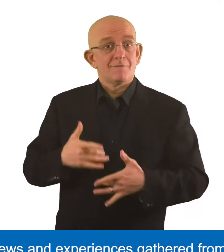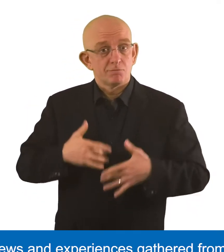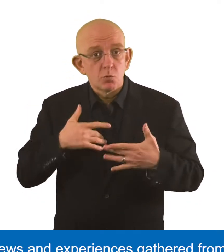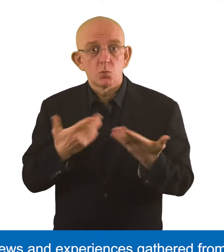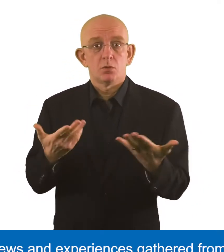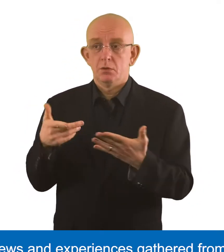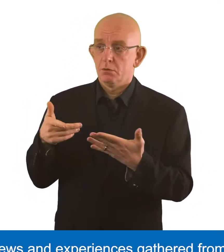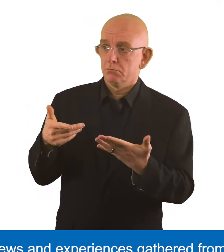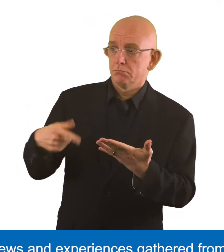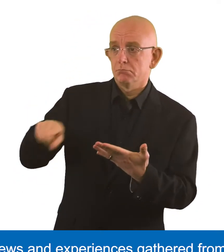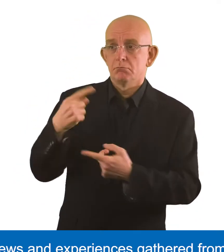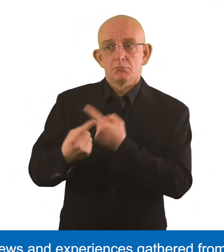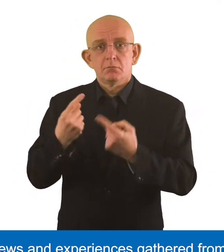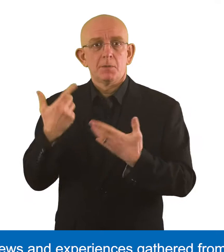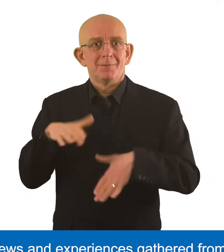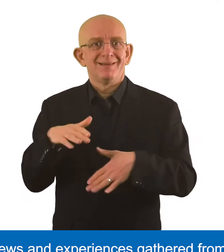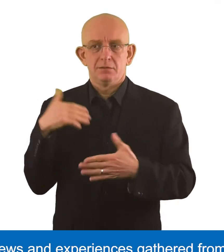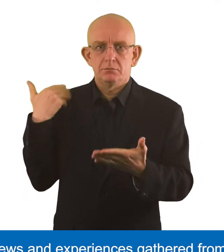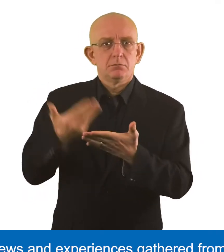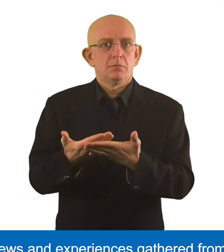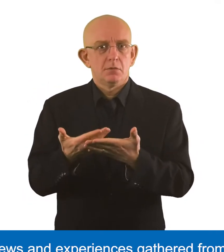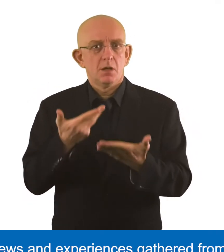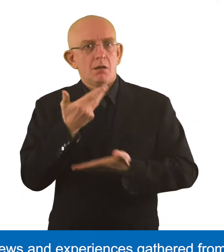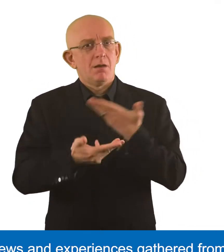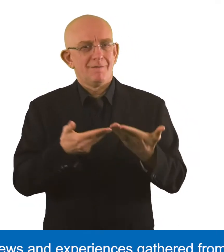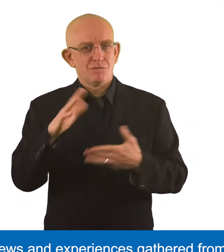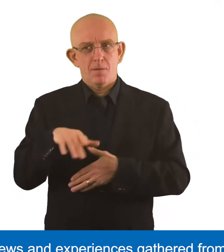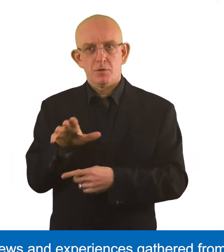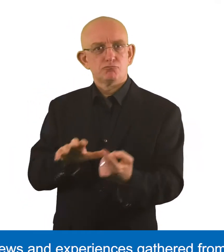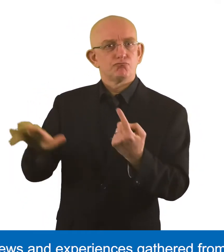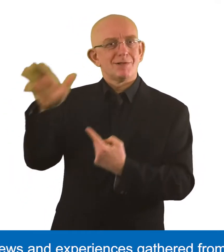Additionally, the views and experiences gathered from the regional stakeholder network meetings